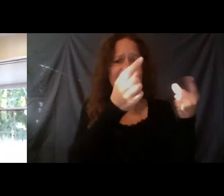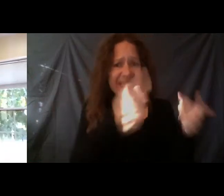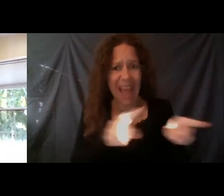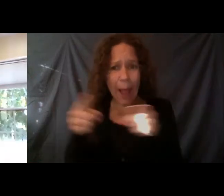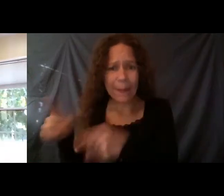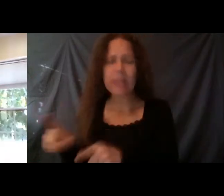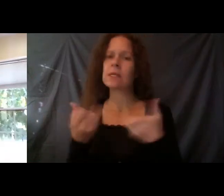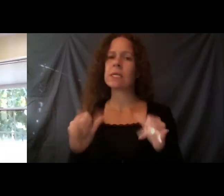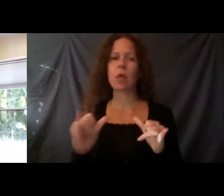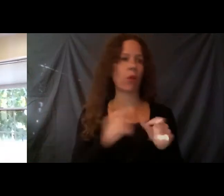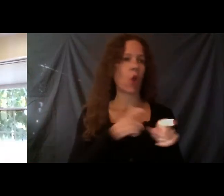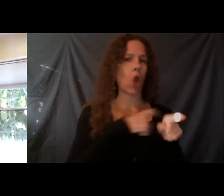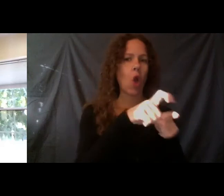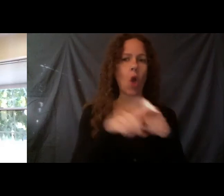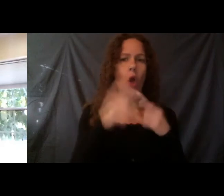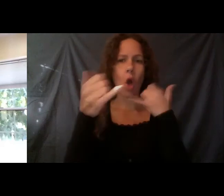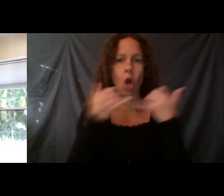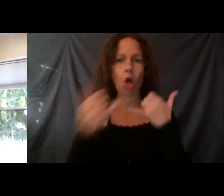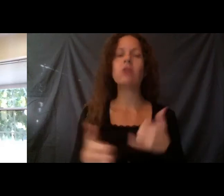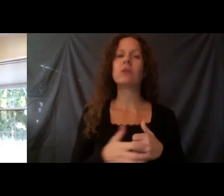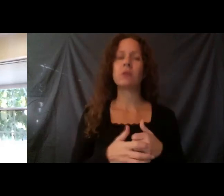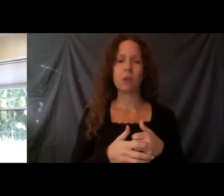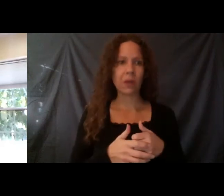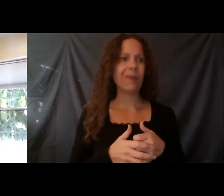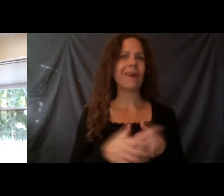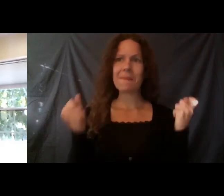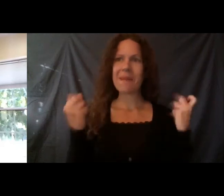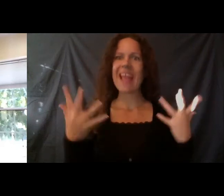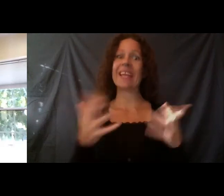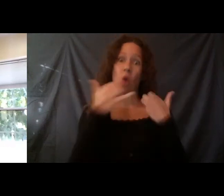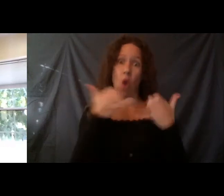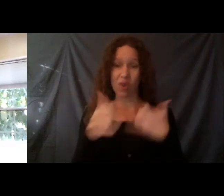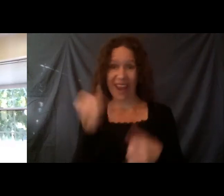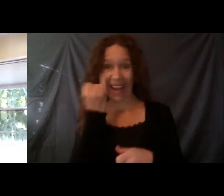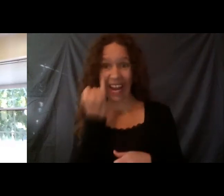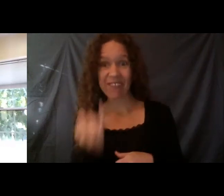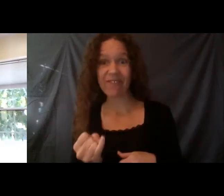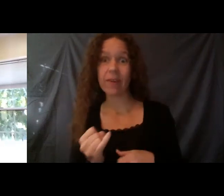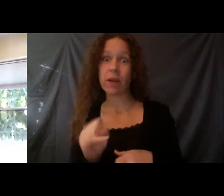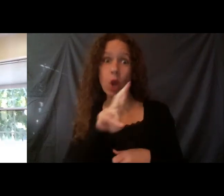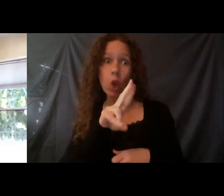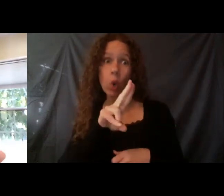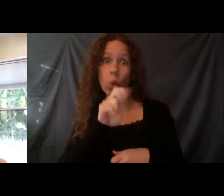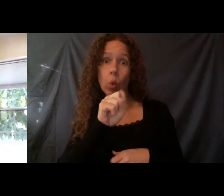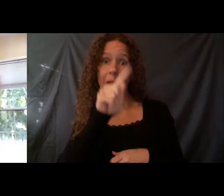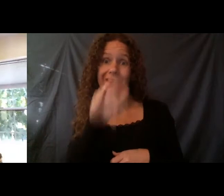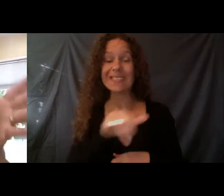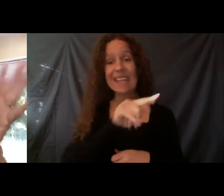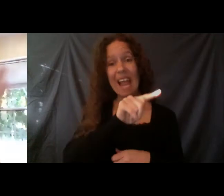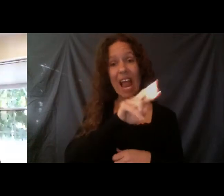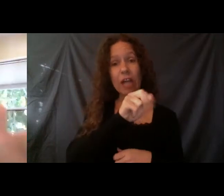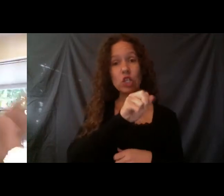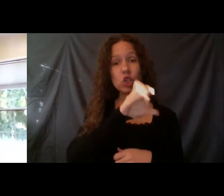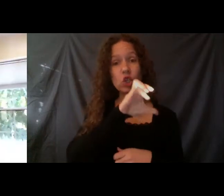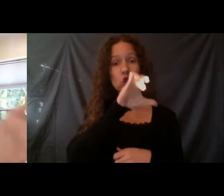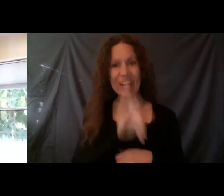the calls, did the phone banking shifts. And I'm sure when you hear Rusty and Tracy's reports, they're gonna be accurate numbers because they